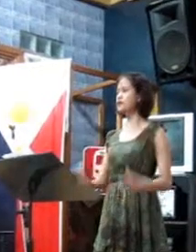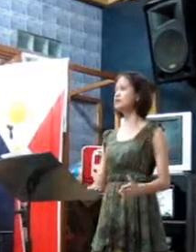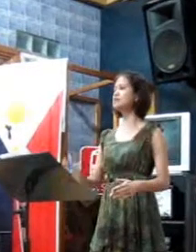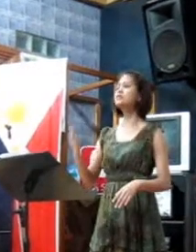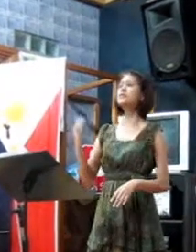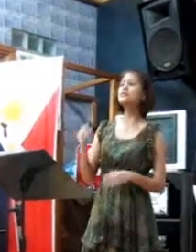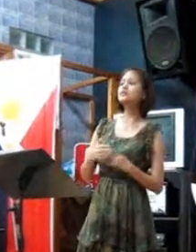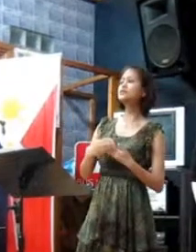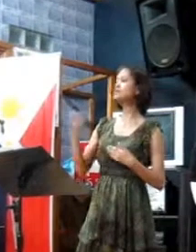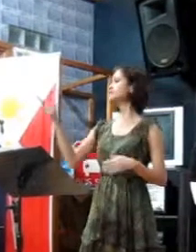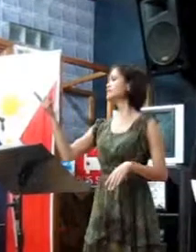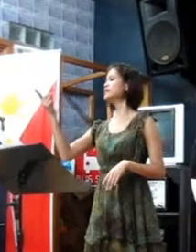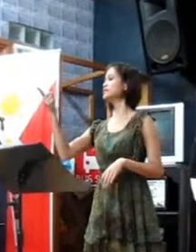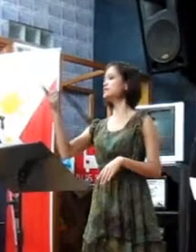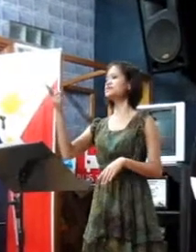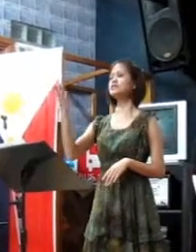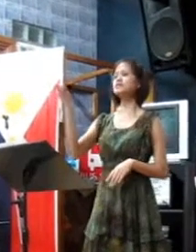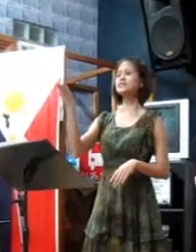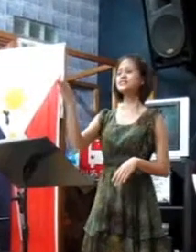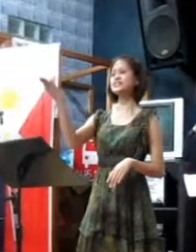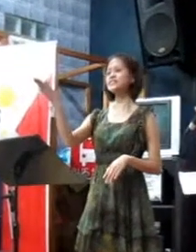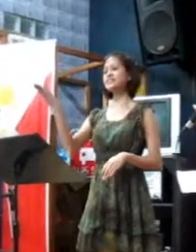CSWD Officer,